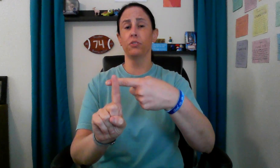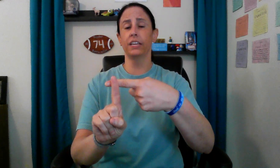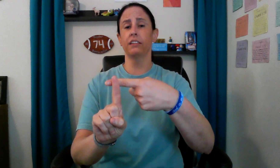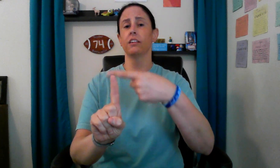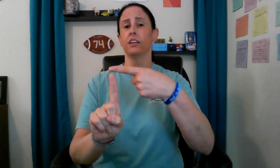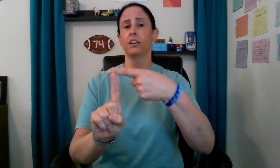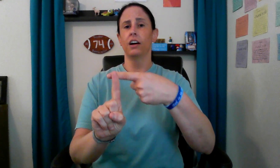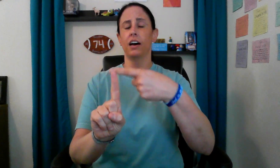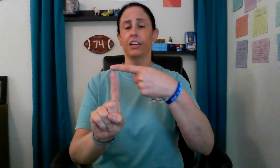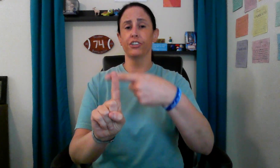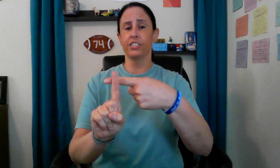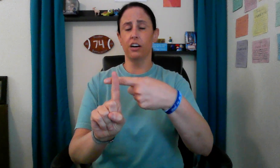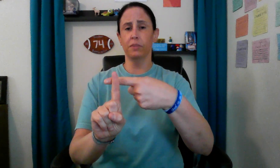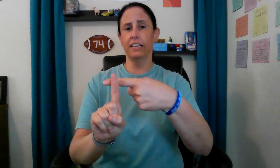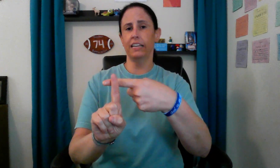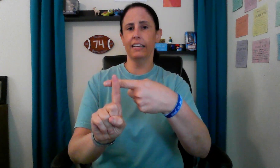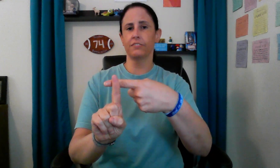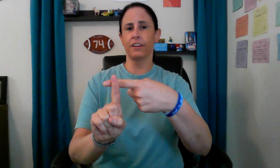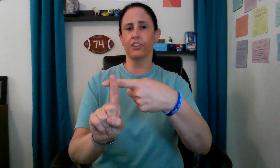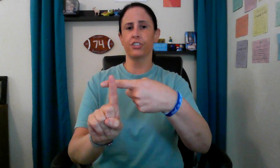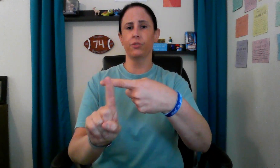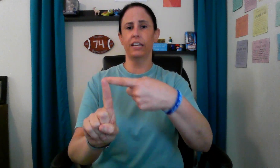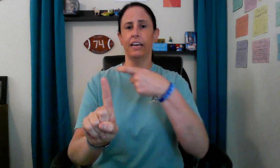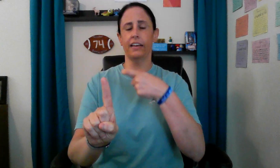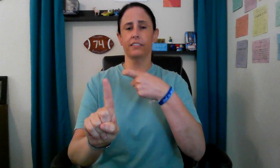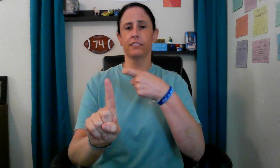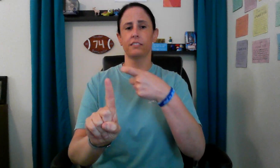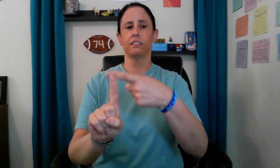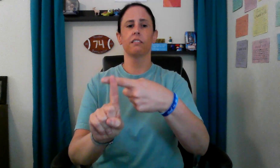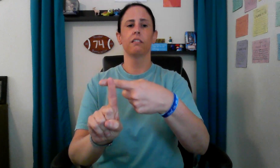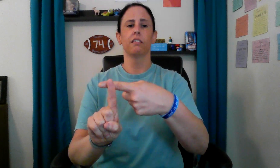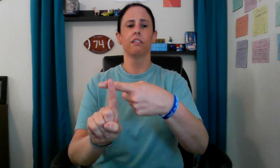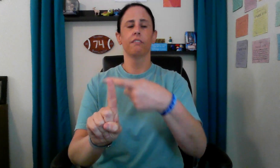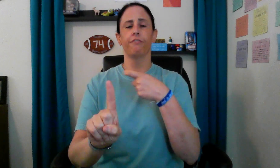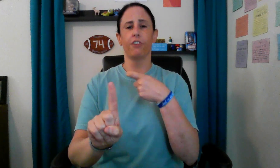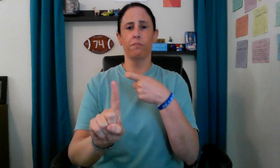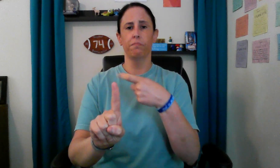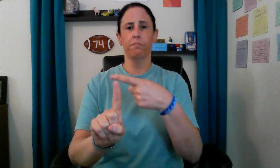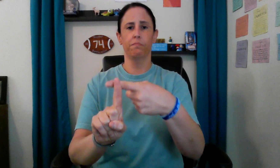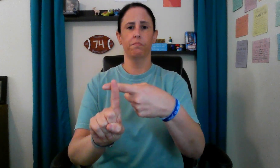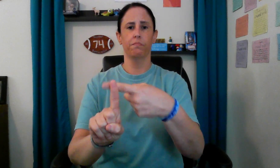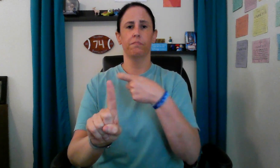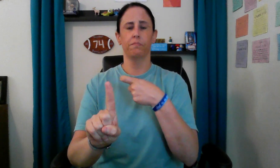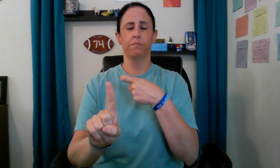pulling your dominant index finger to an X. From.